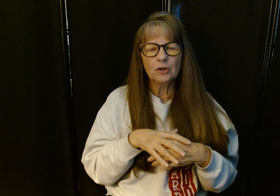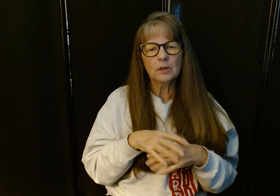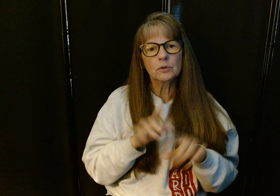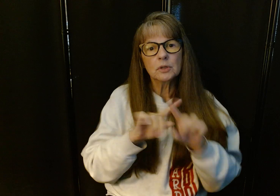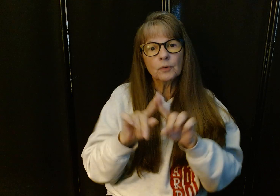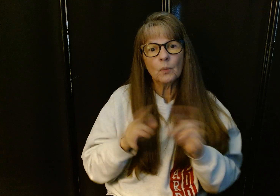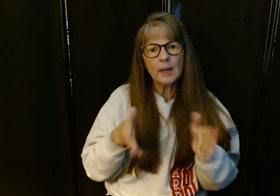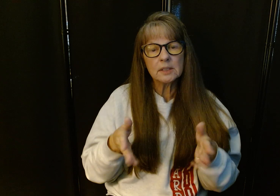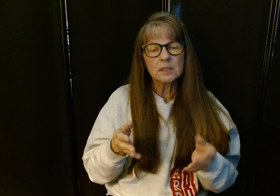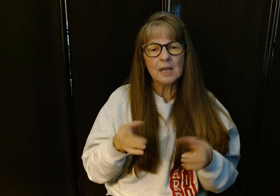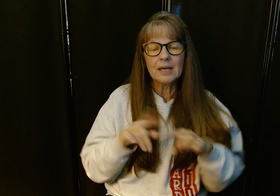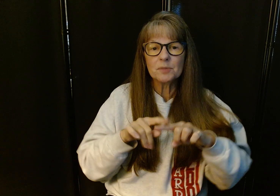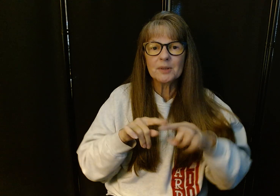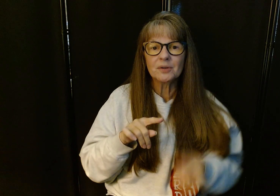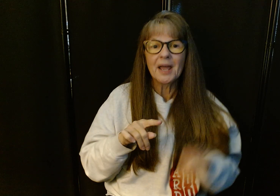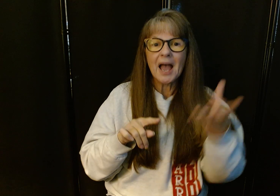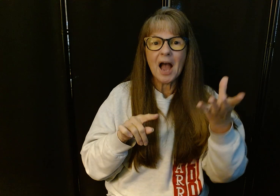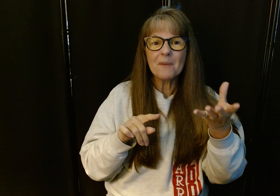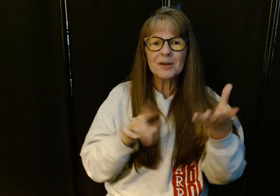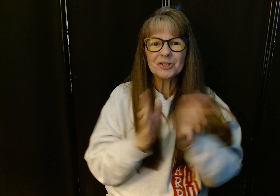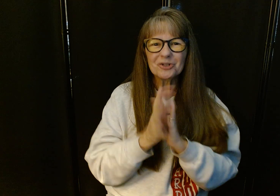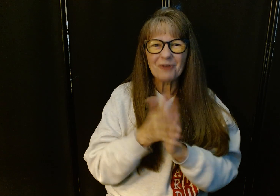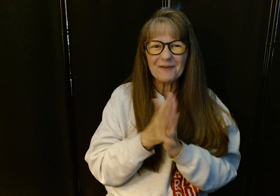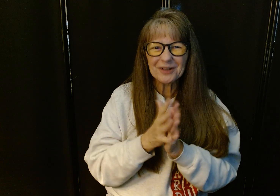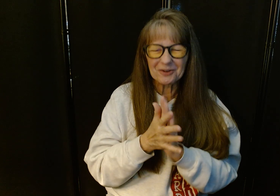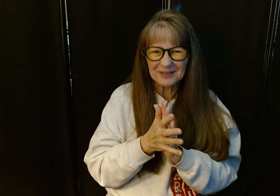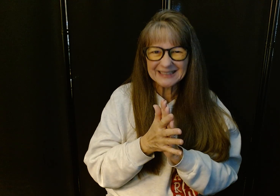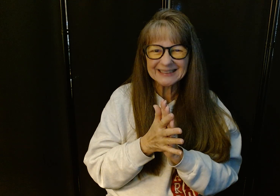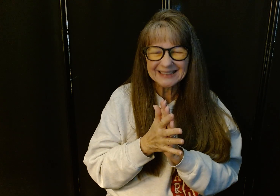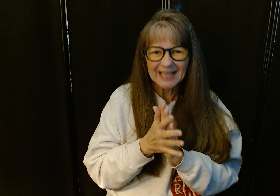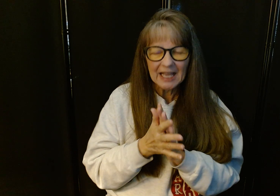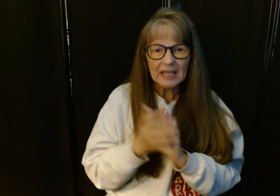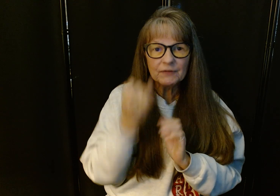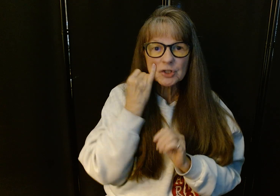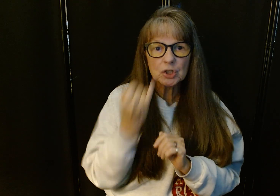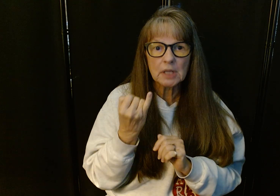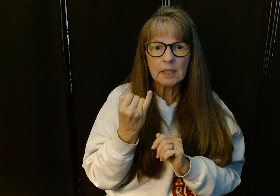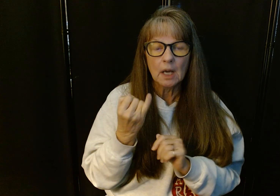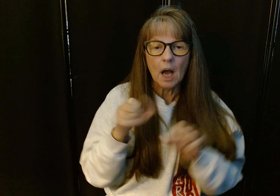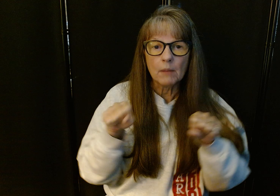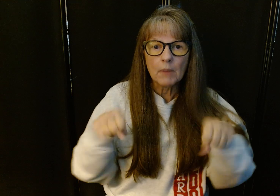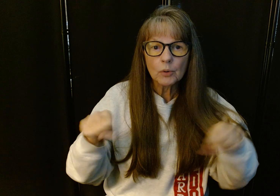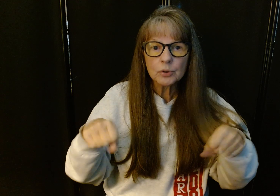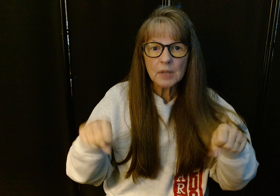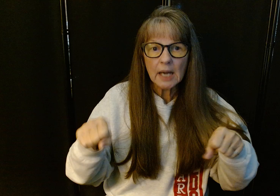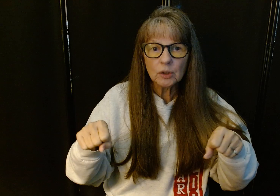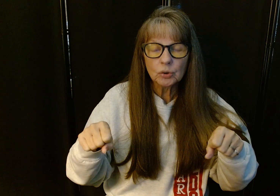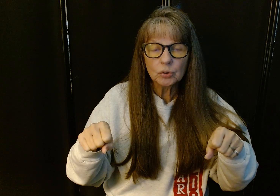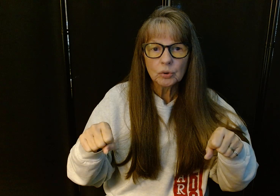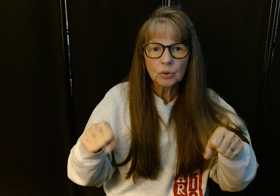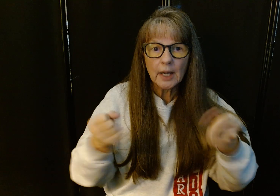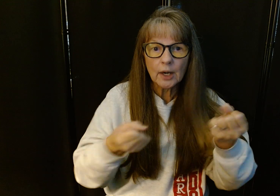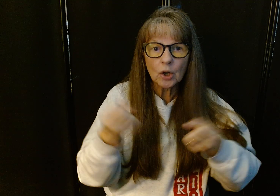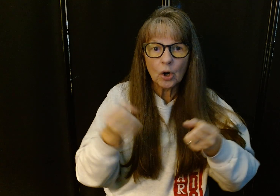there's different ways, and it depends on how much traffic there is. If it's just like a motorcycle and a